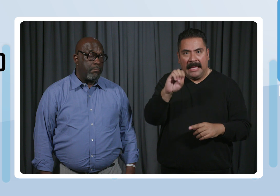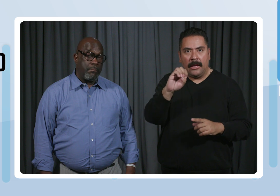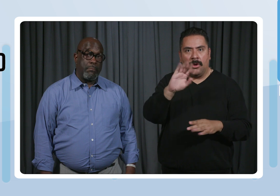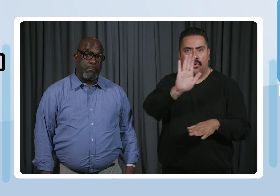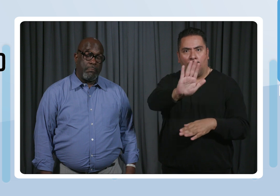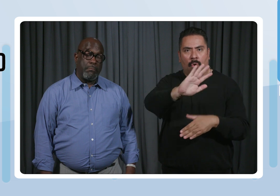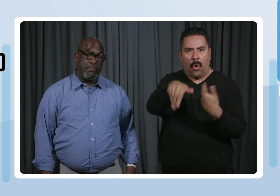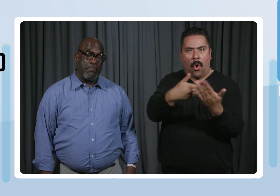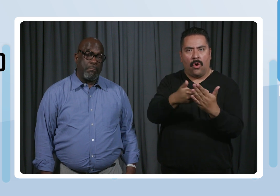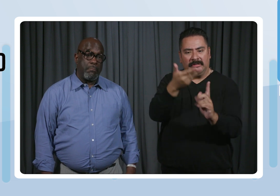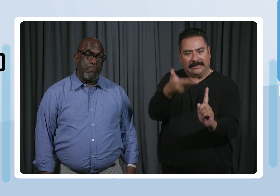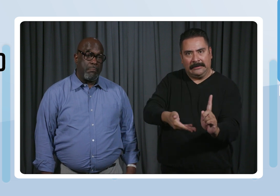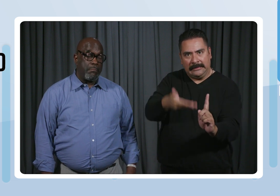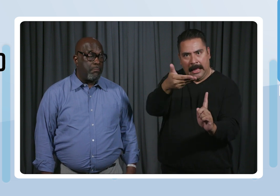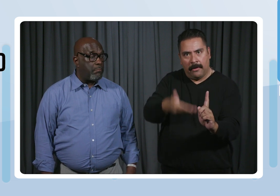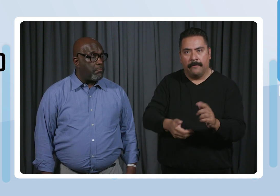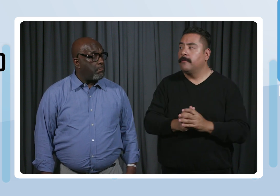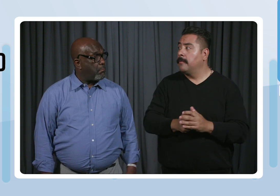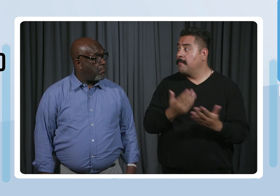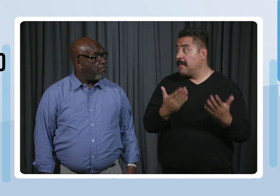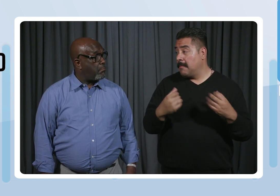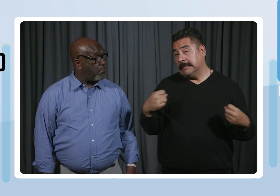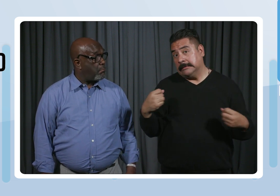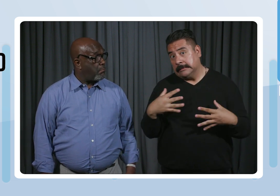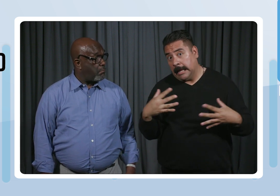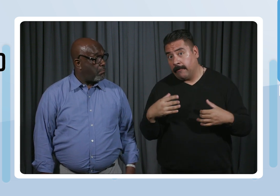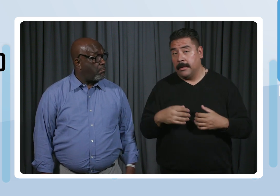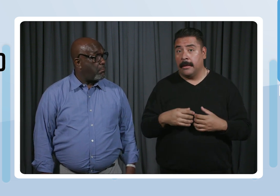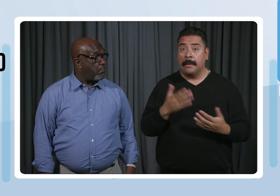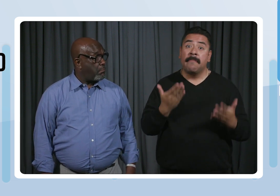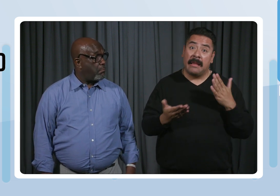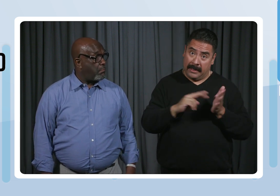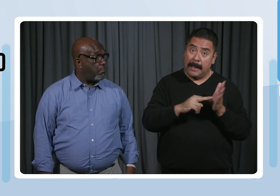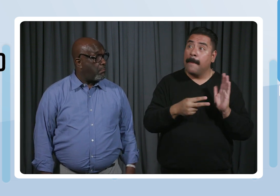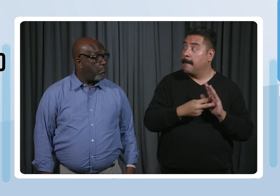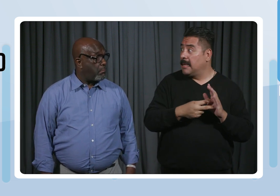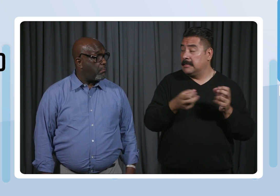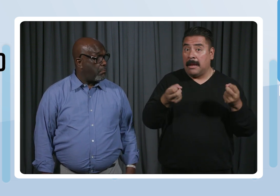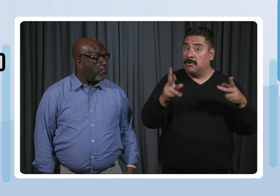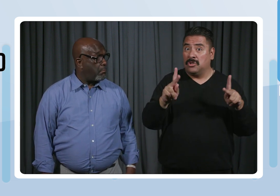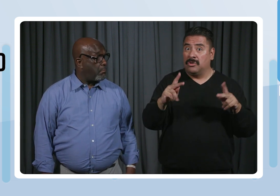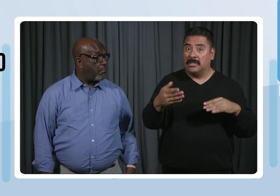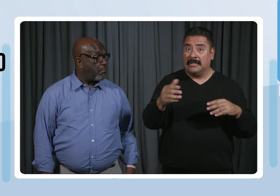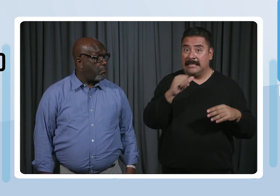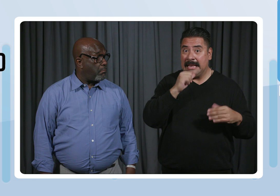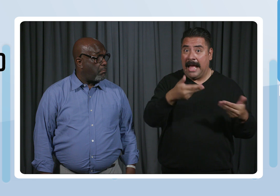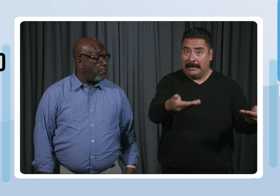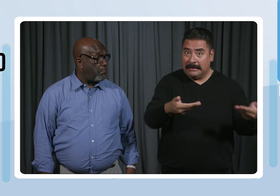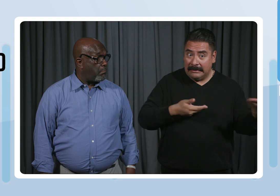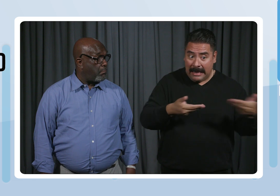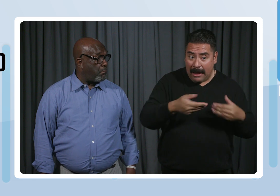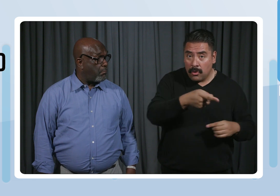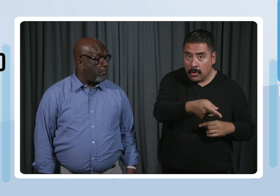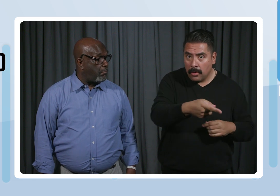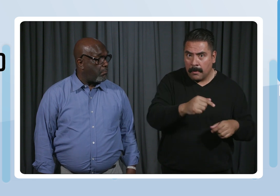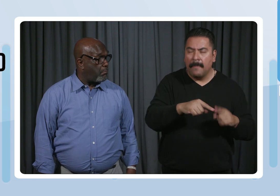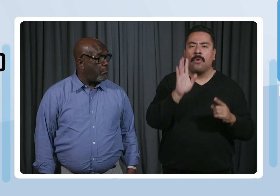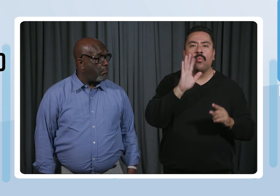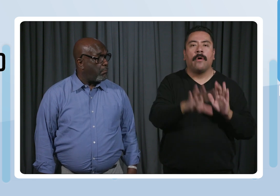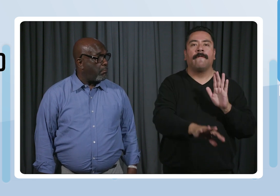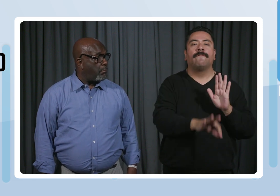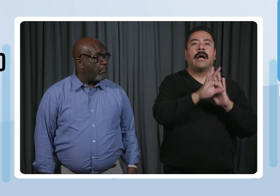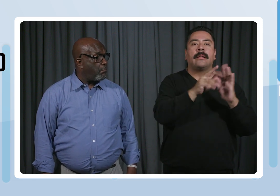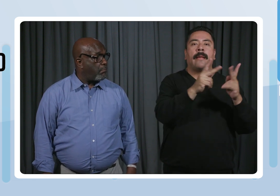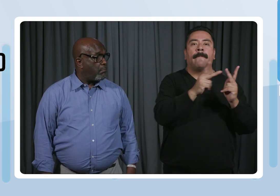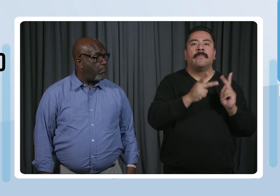self. That might be scary. It might mean the doors are going to be closed on you, but you're going to find that place where